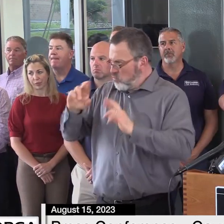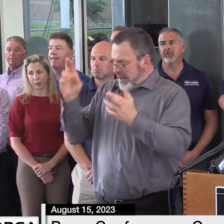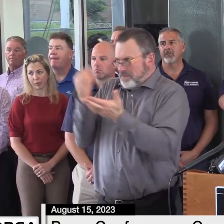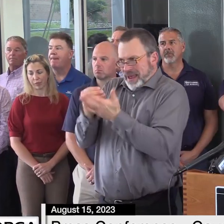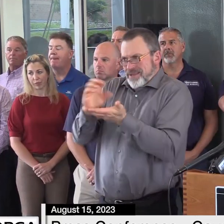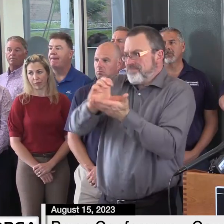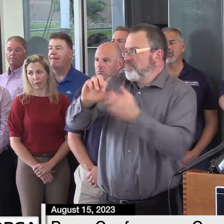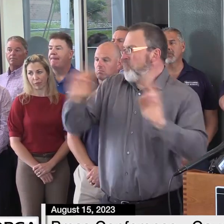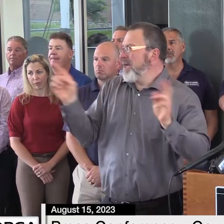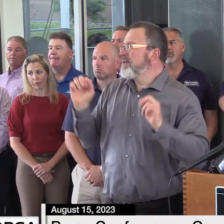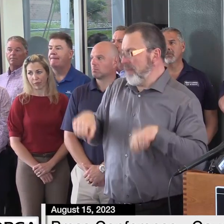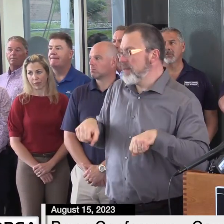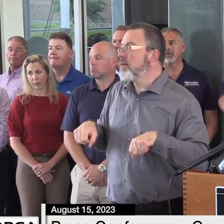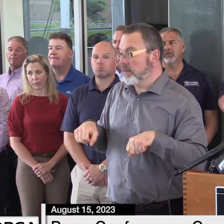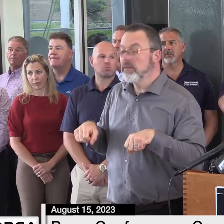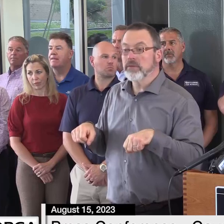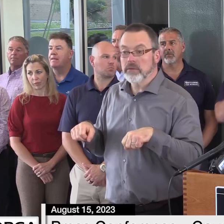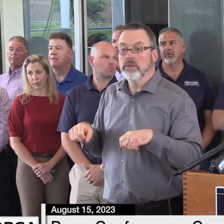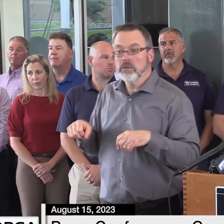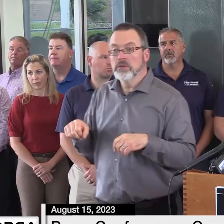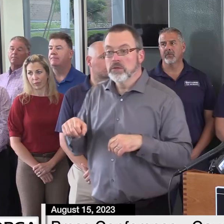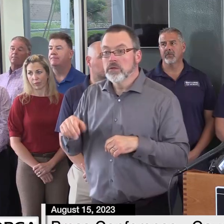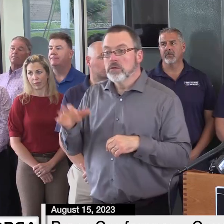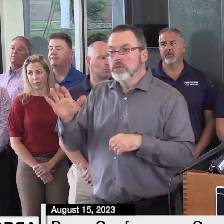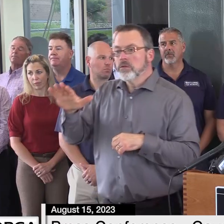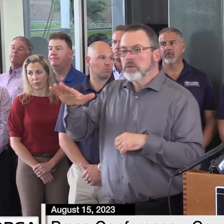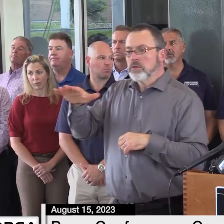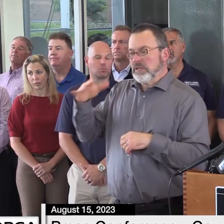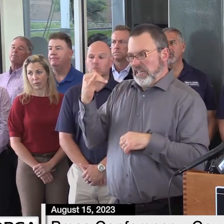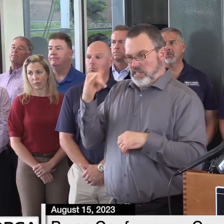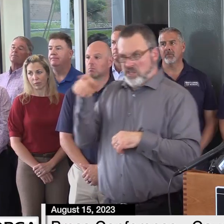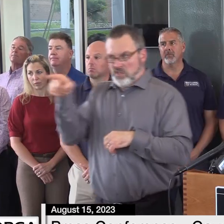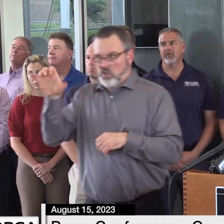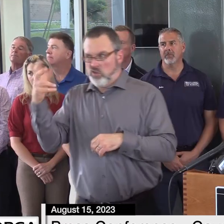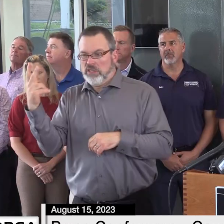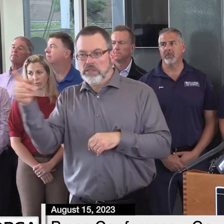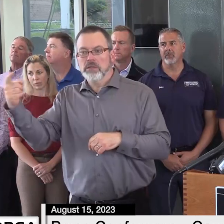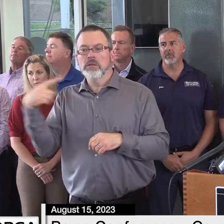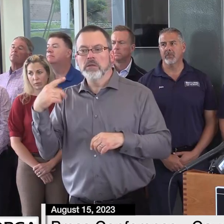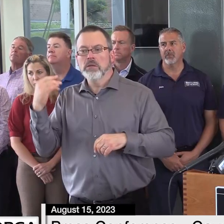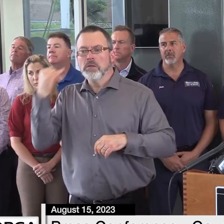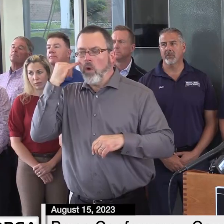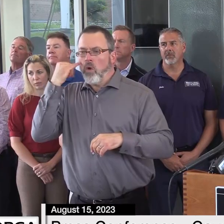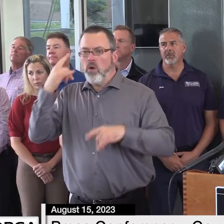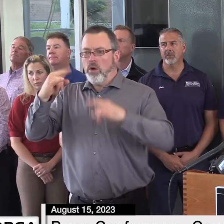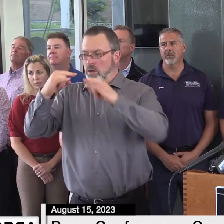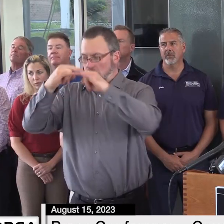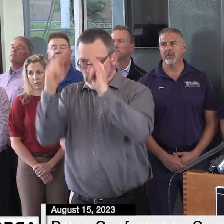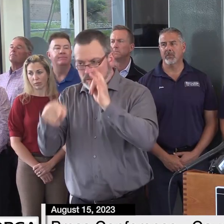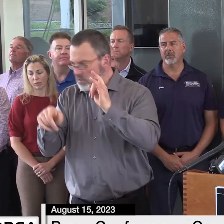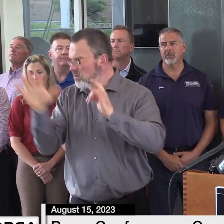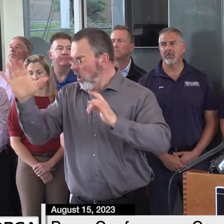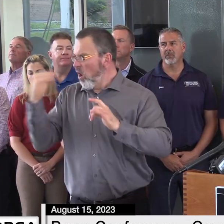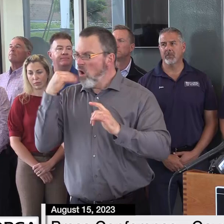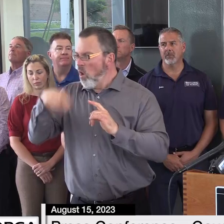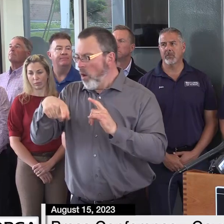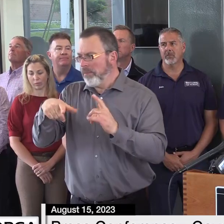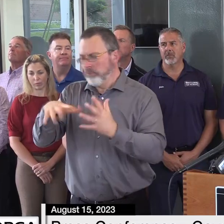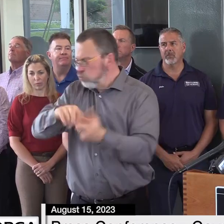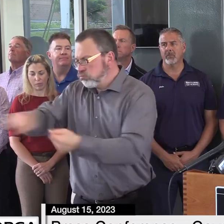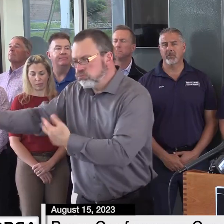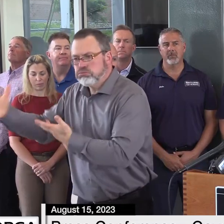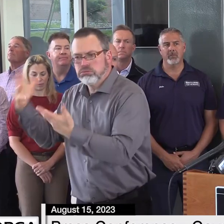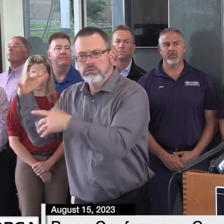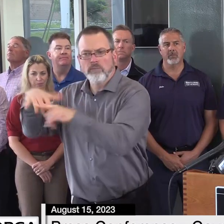know if, let's just say, somebody's tent and camping gear and everything was washed away, is that eligible for a reimbursement through